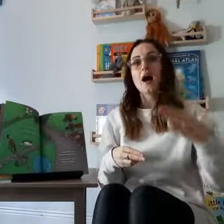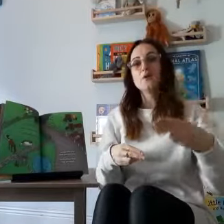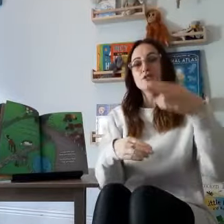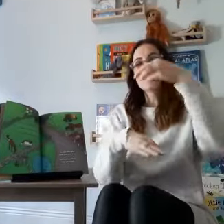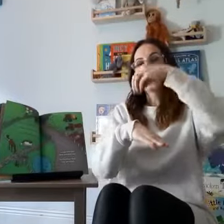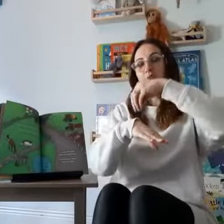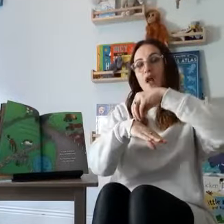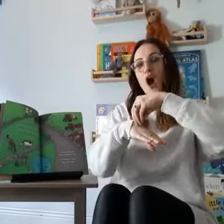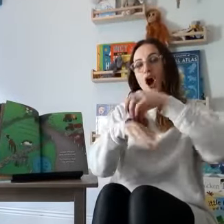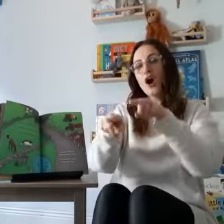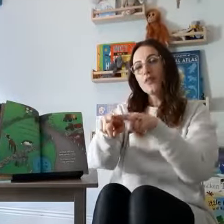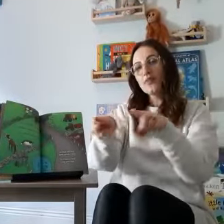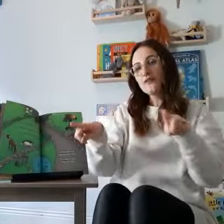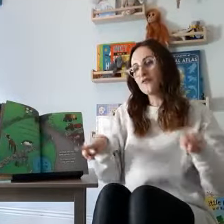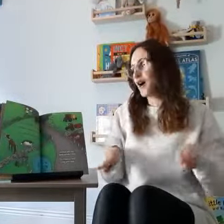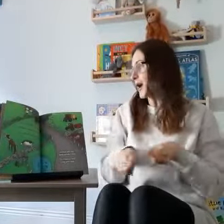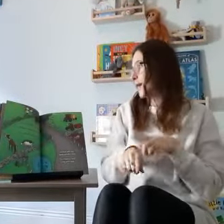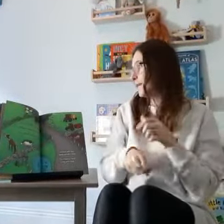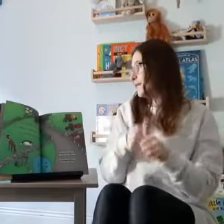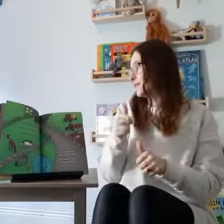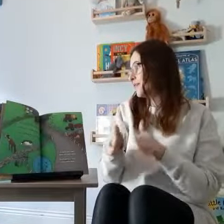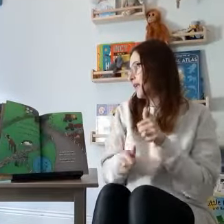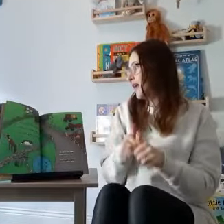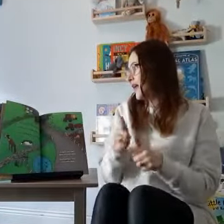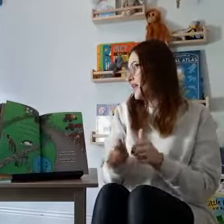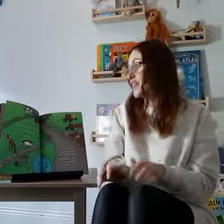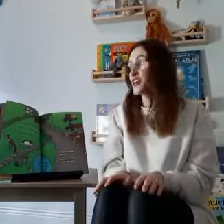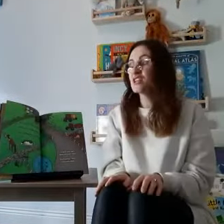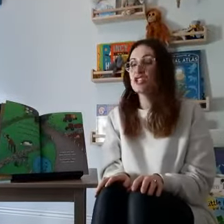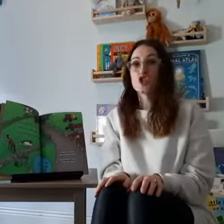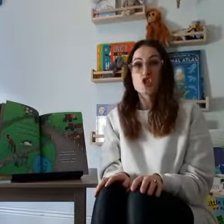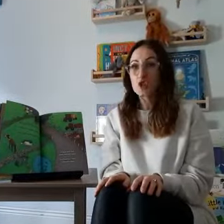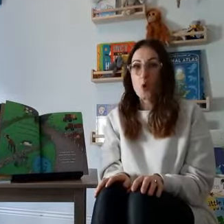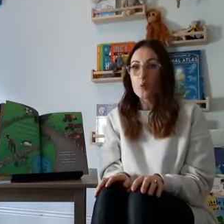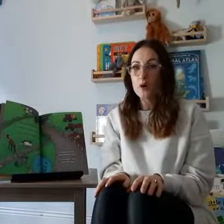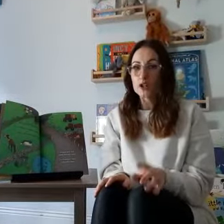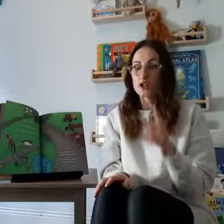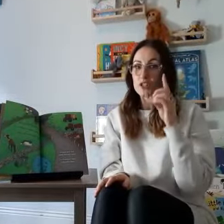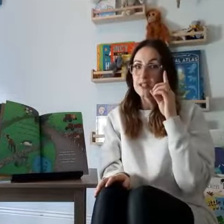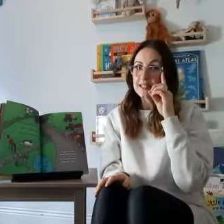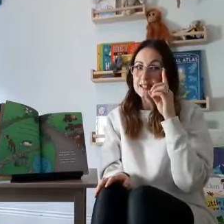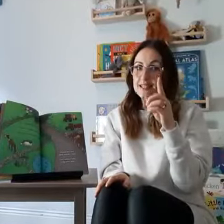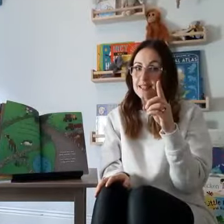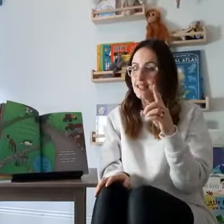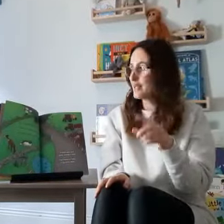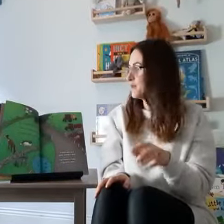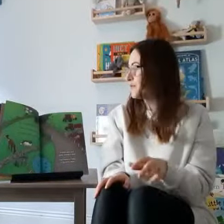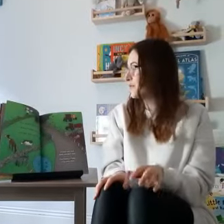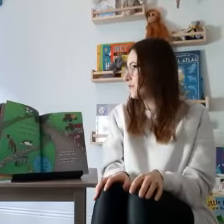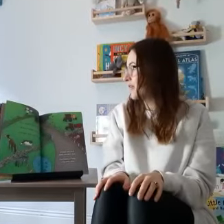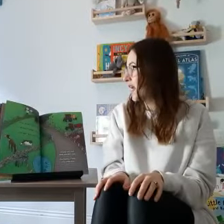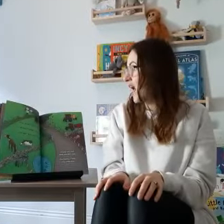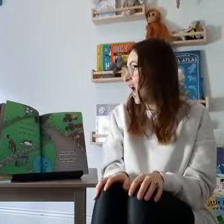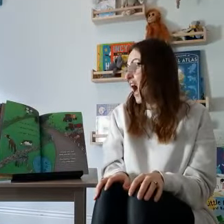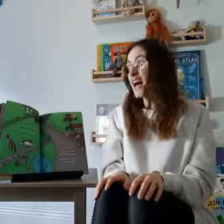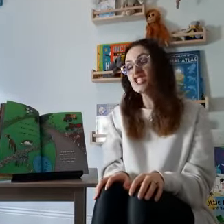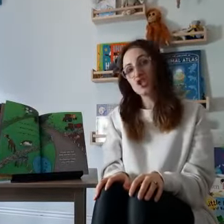Out on the farm, there is so much to see. A